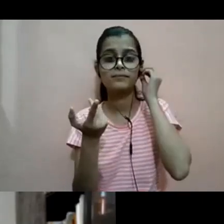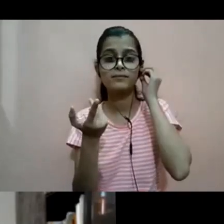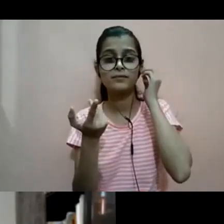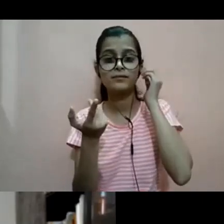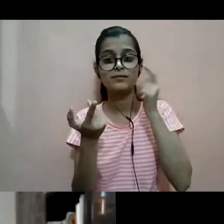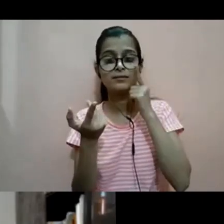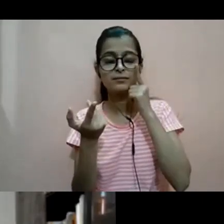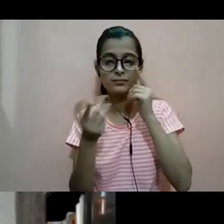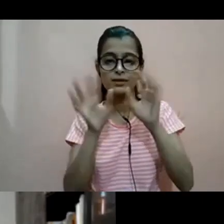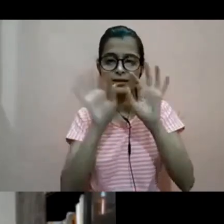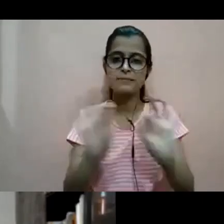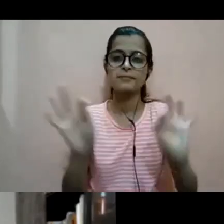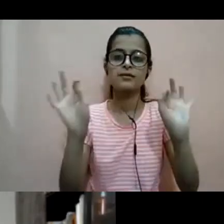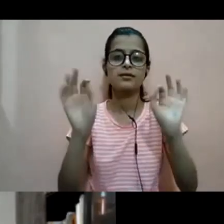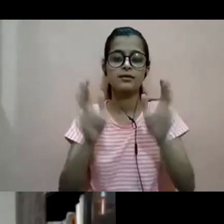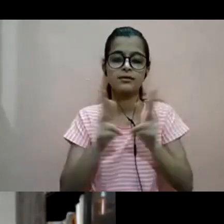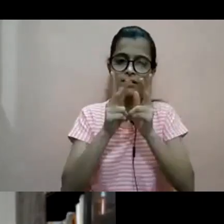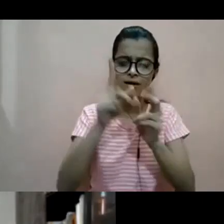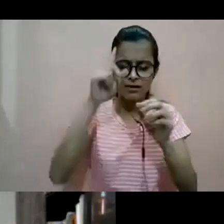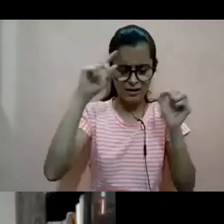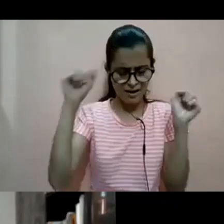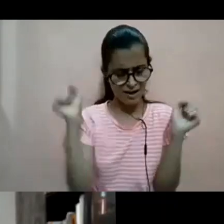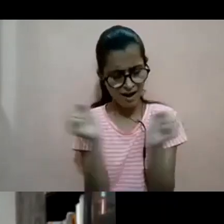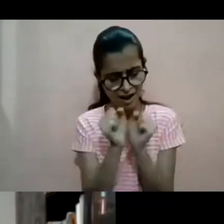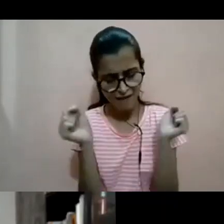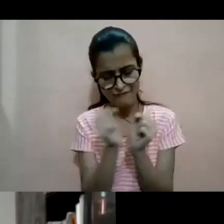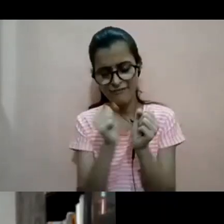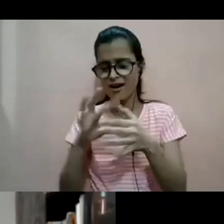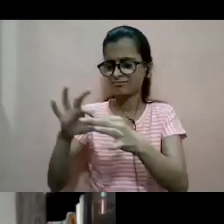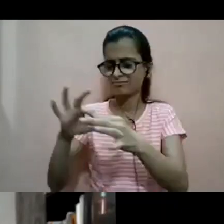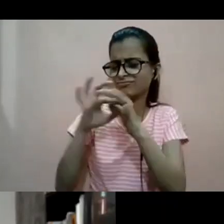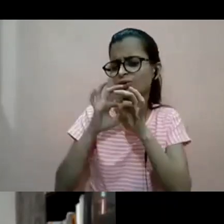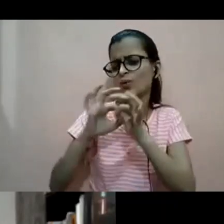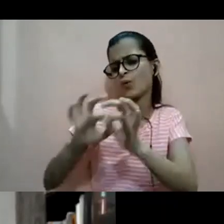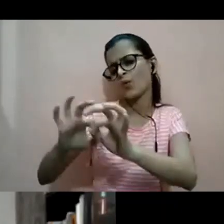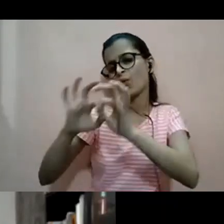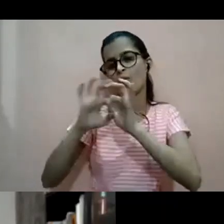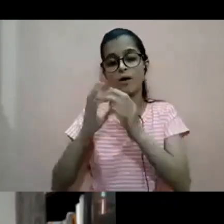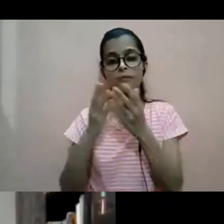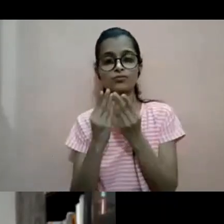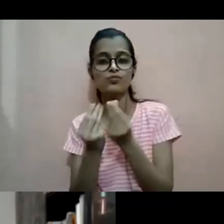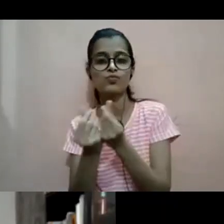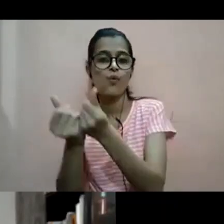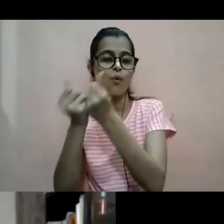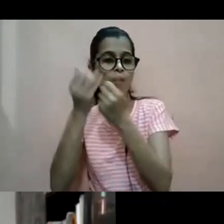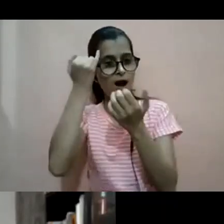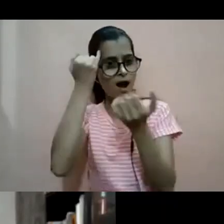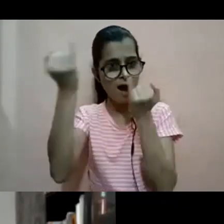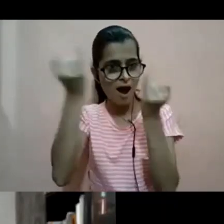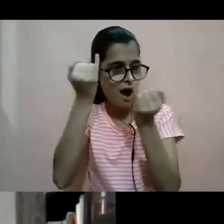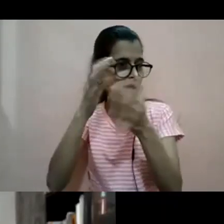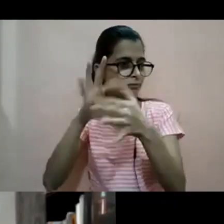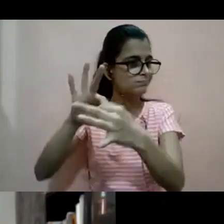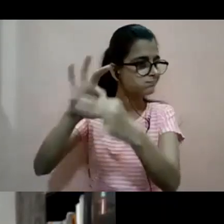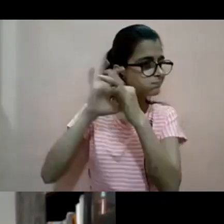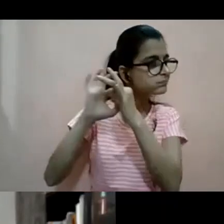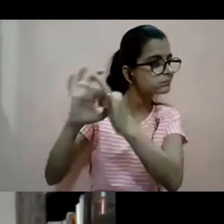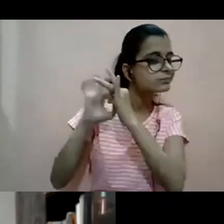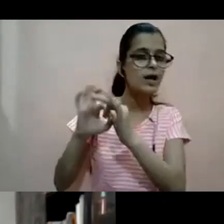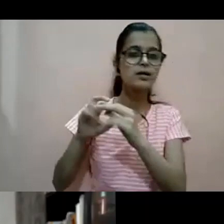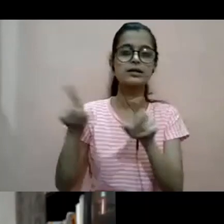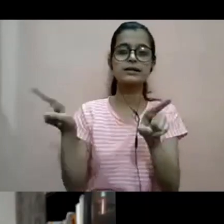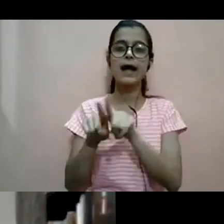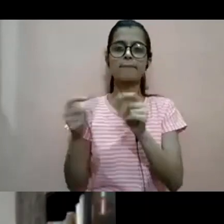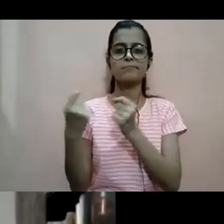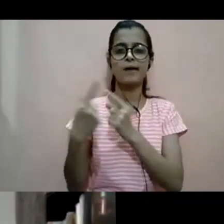plainly speaking, in realm of comfort, in the idea of connection, or with the idea of connect. Thank